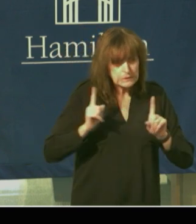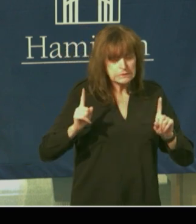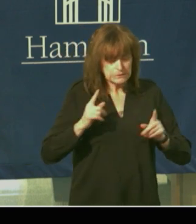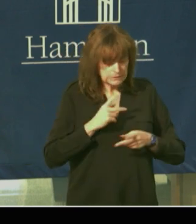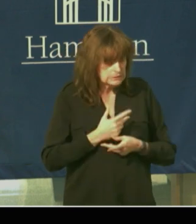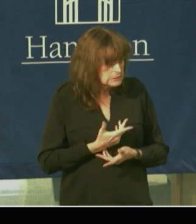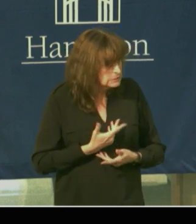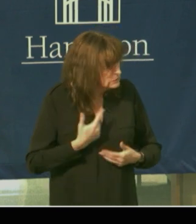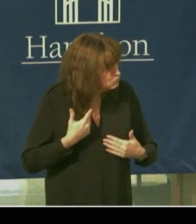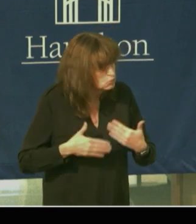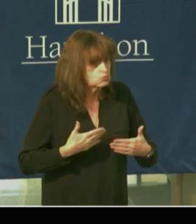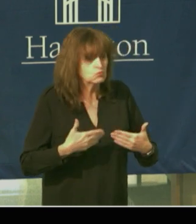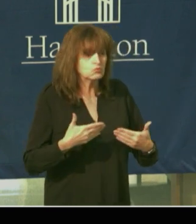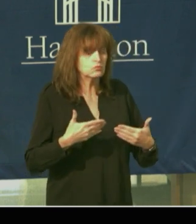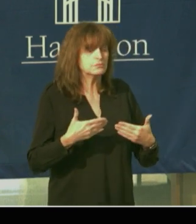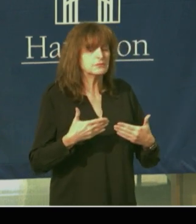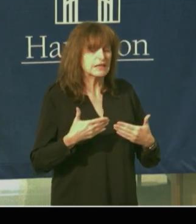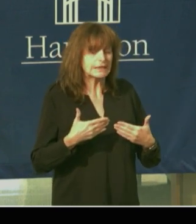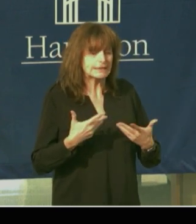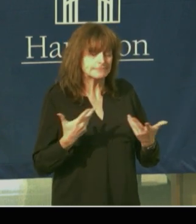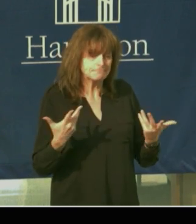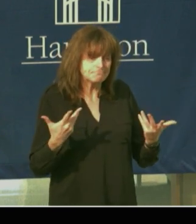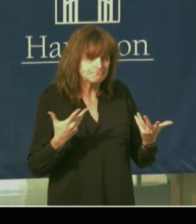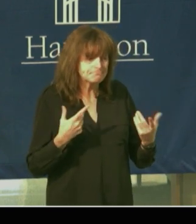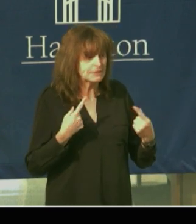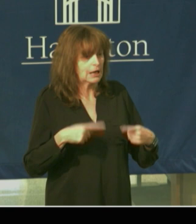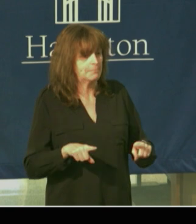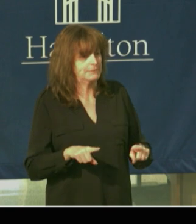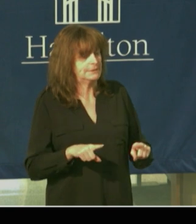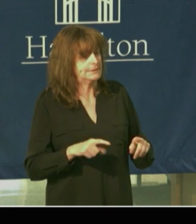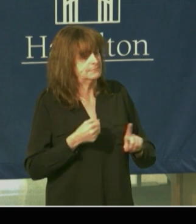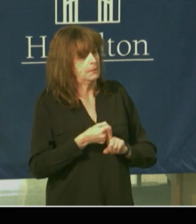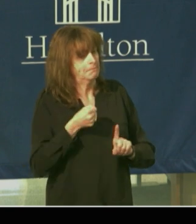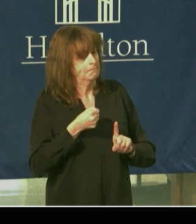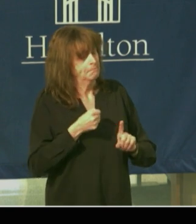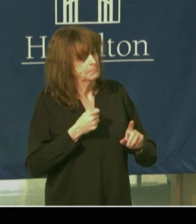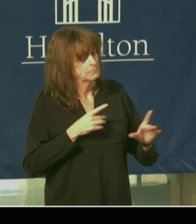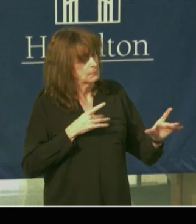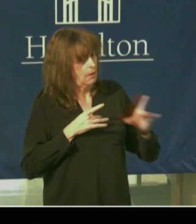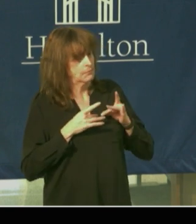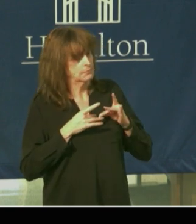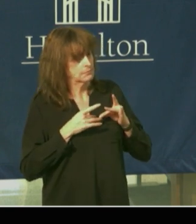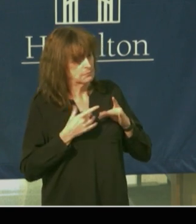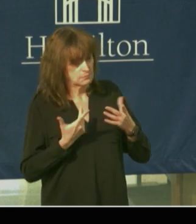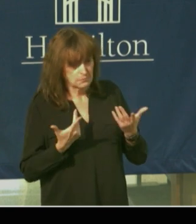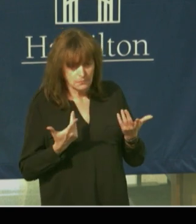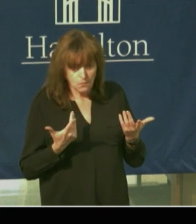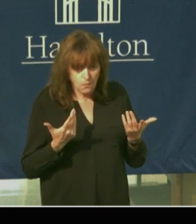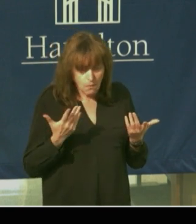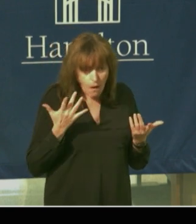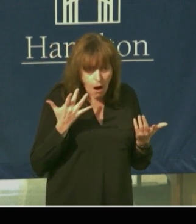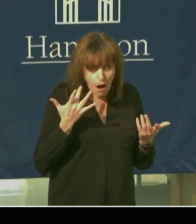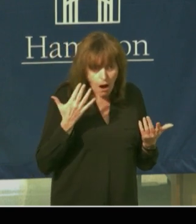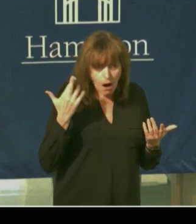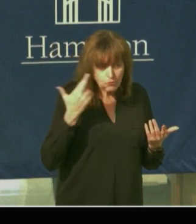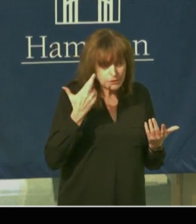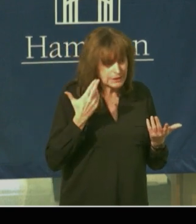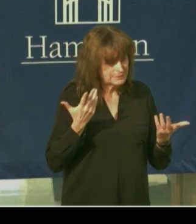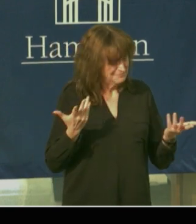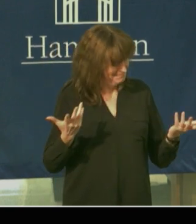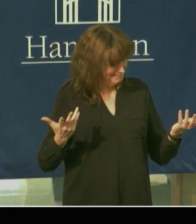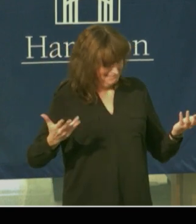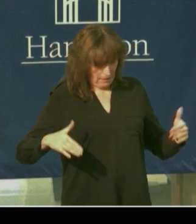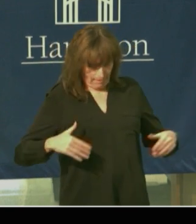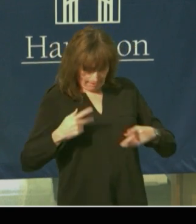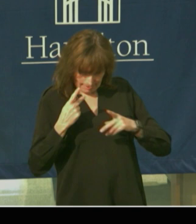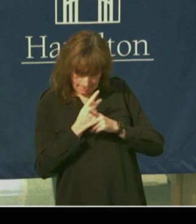contact with the virus, and we haven't thus far been able to determine where that was. Thank you very much. Mr.